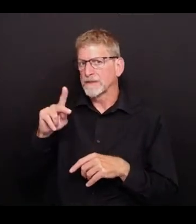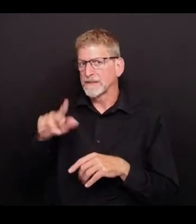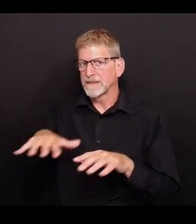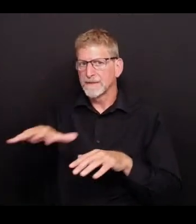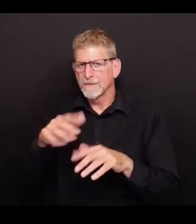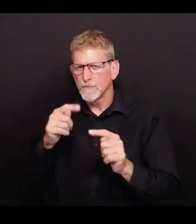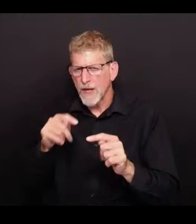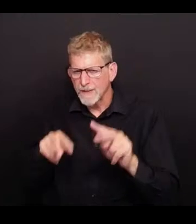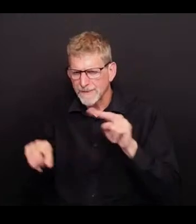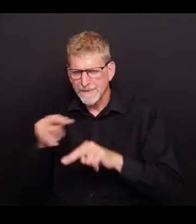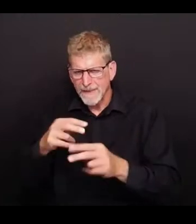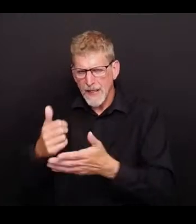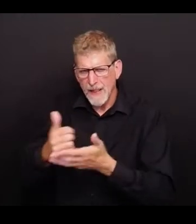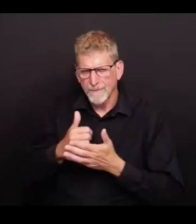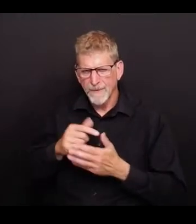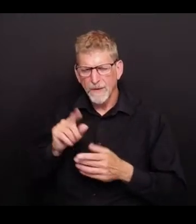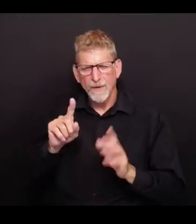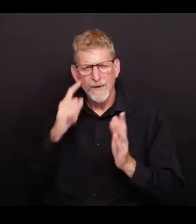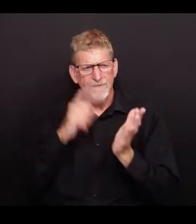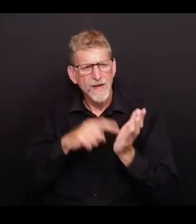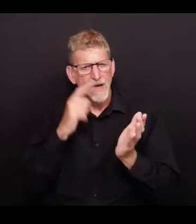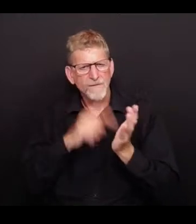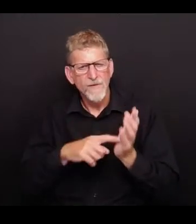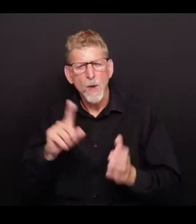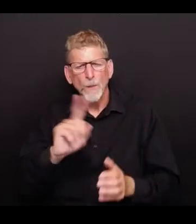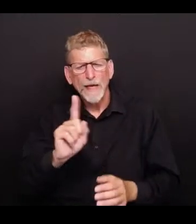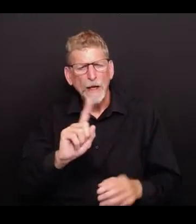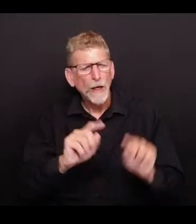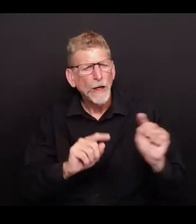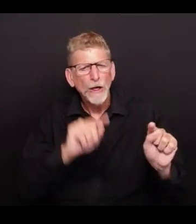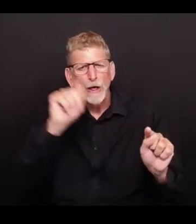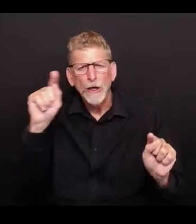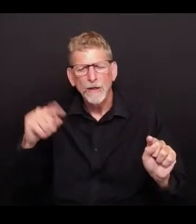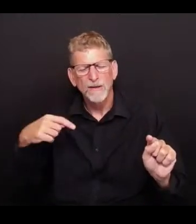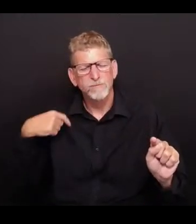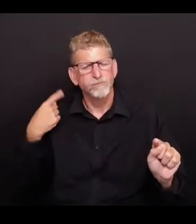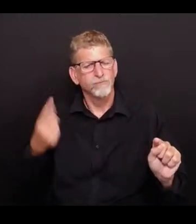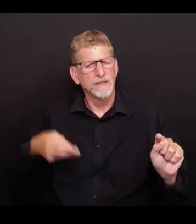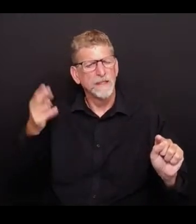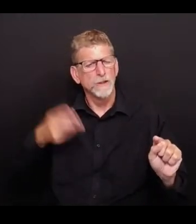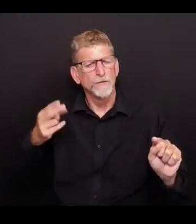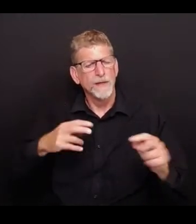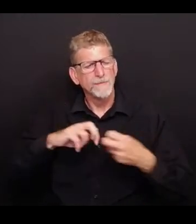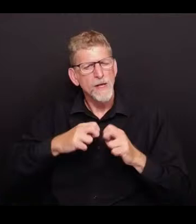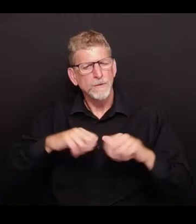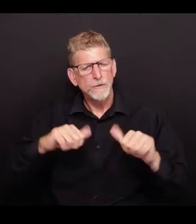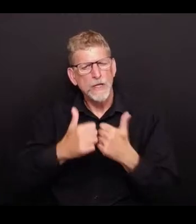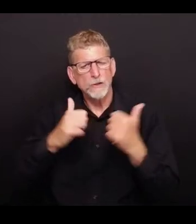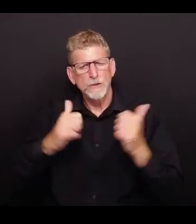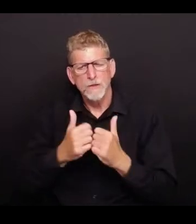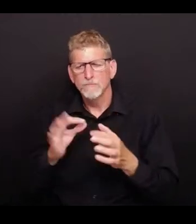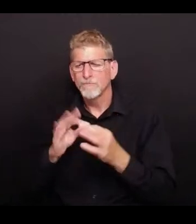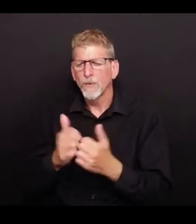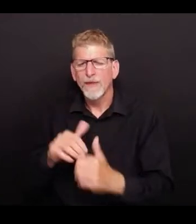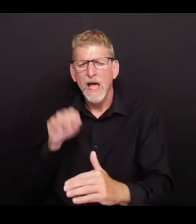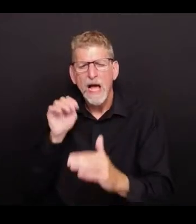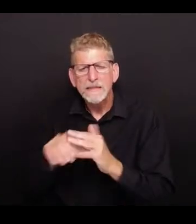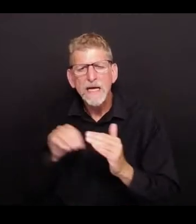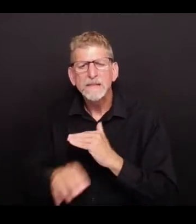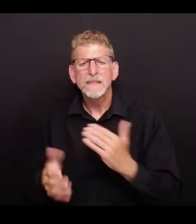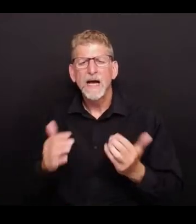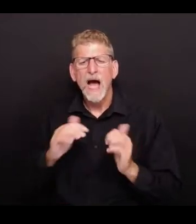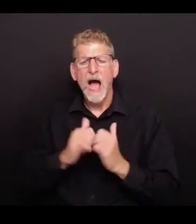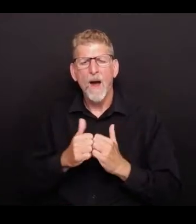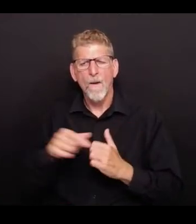at identifying communities that have both historically and that we're seeing currently have issues in access